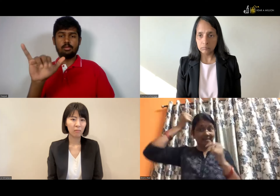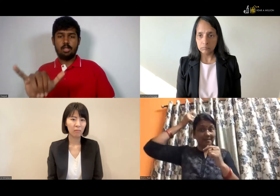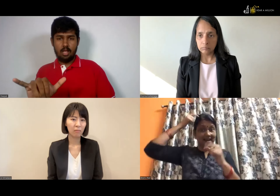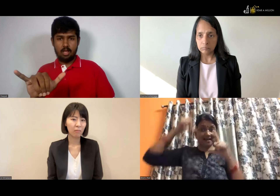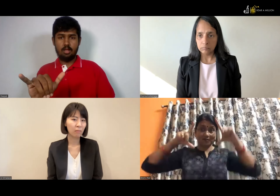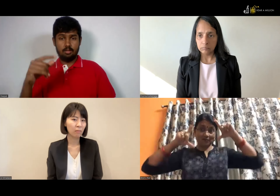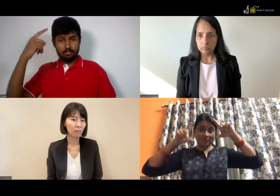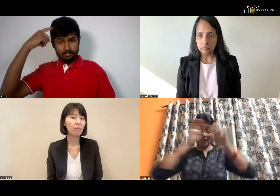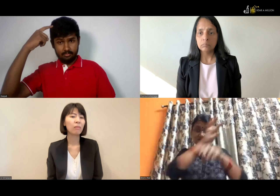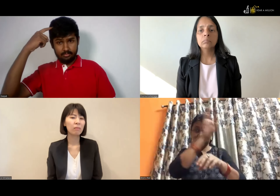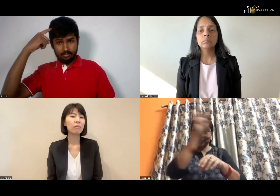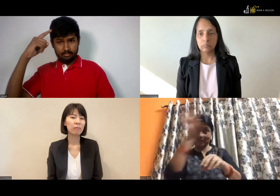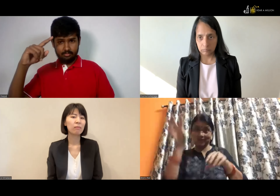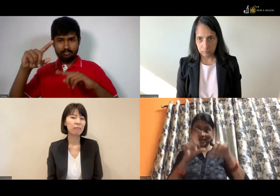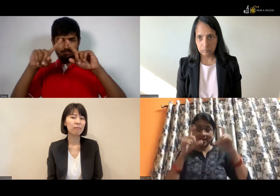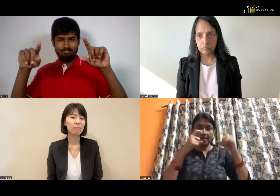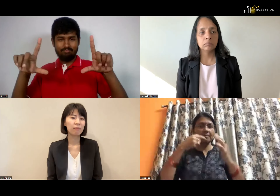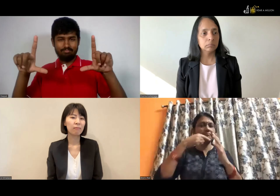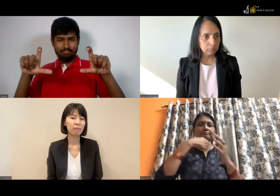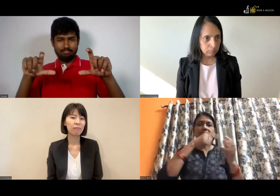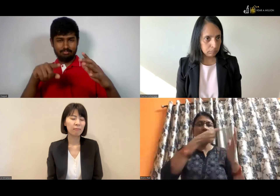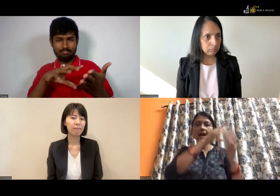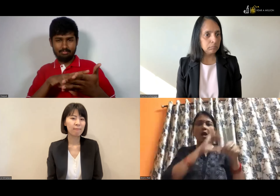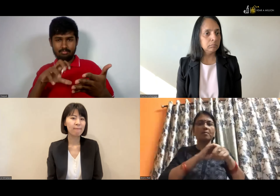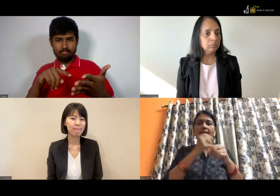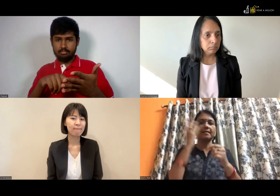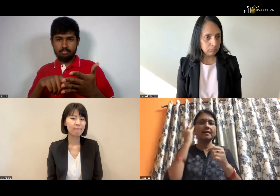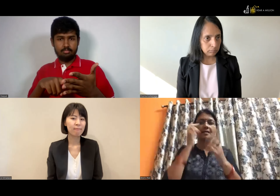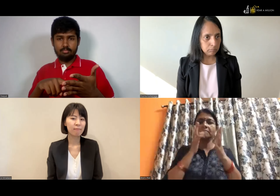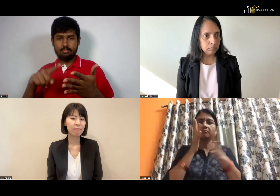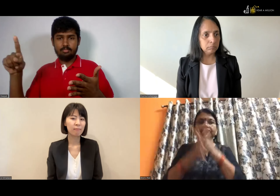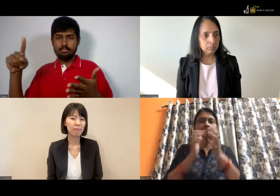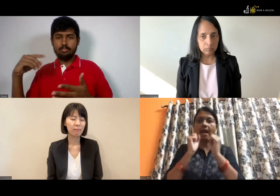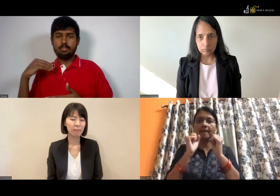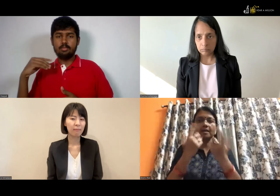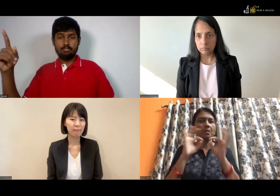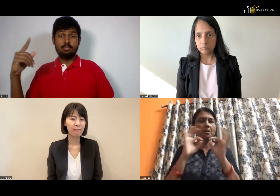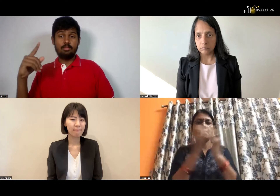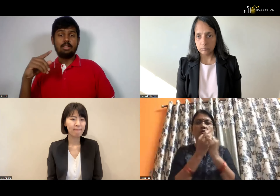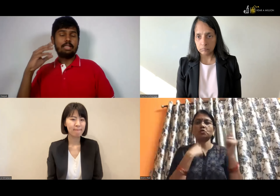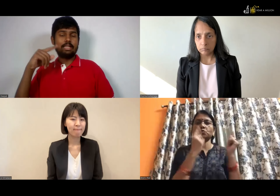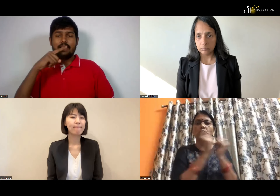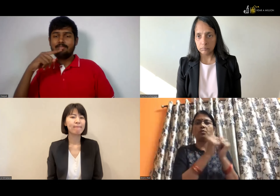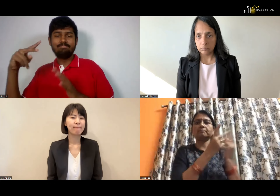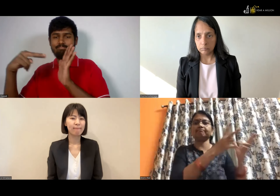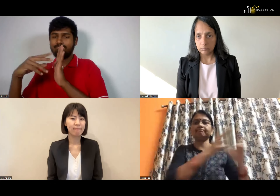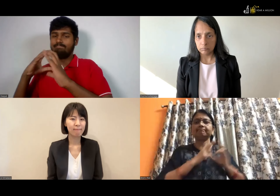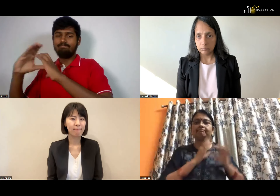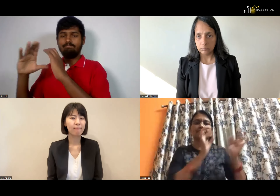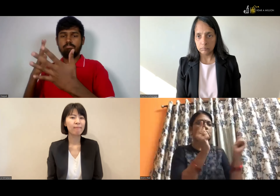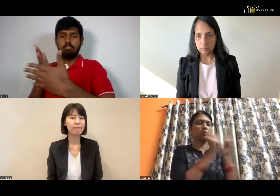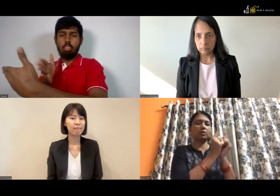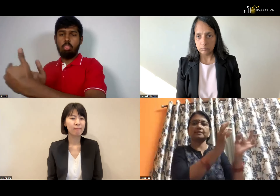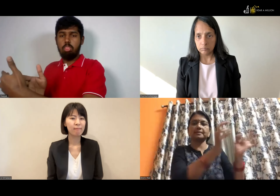the brain, and if we are visiting the doctor, we don't know how. I mean, family